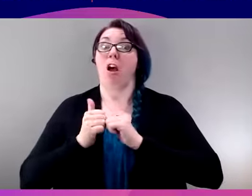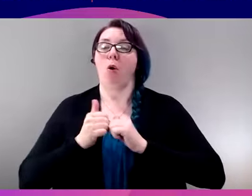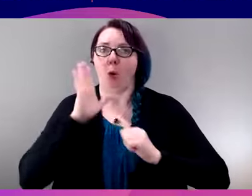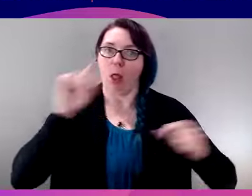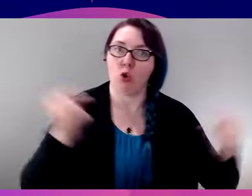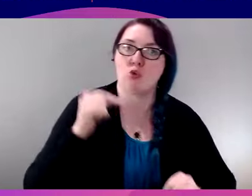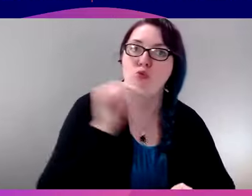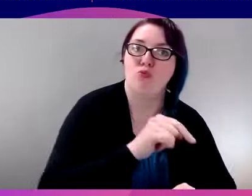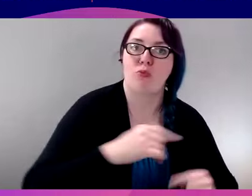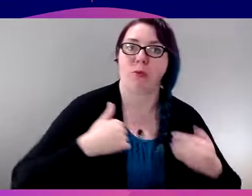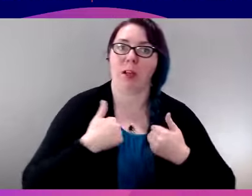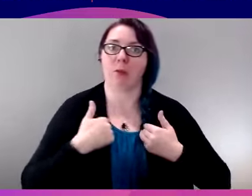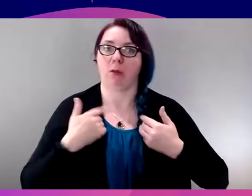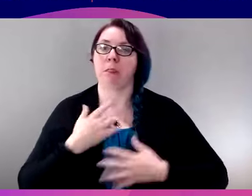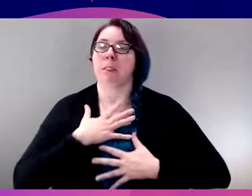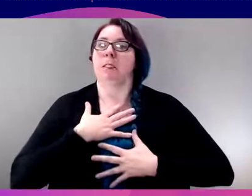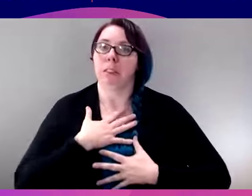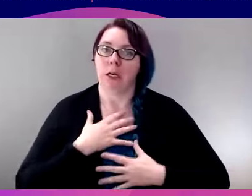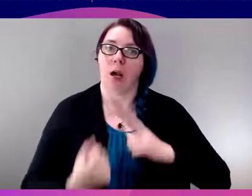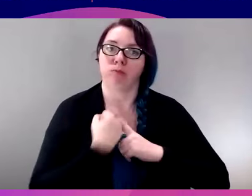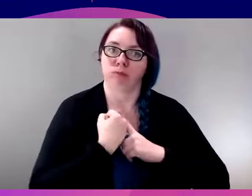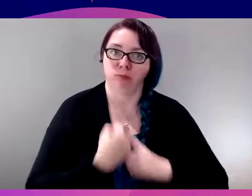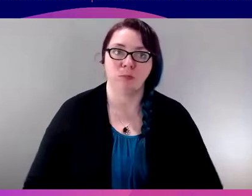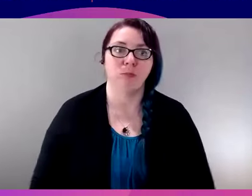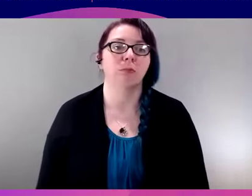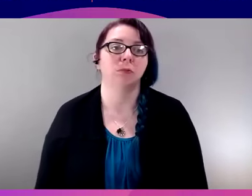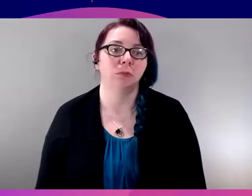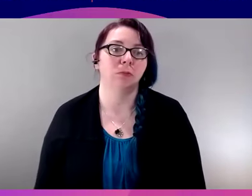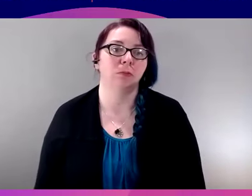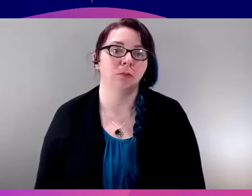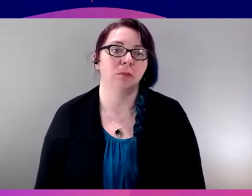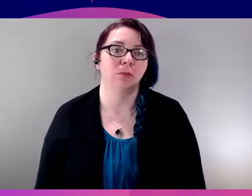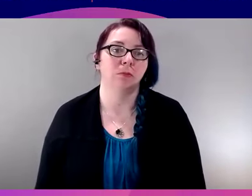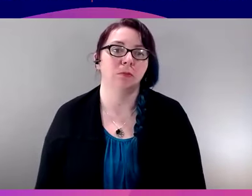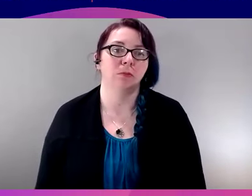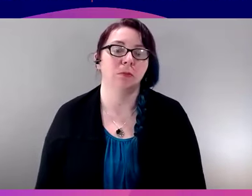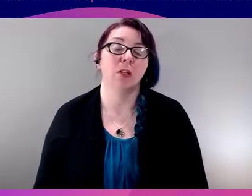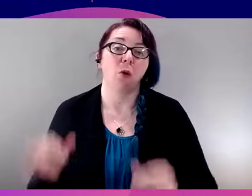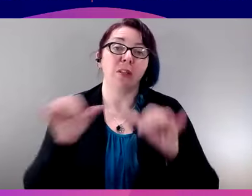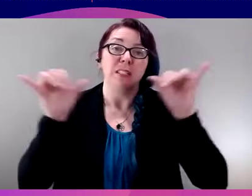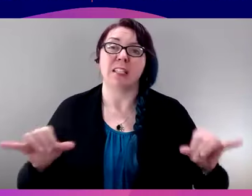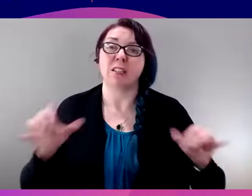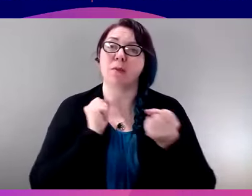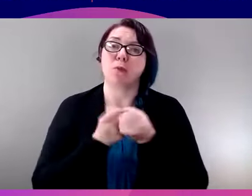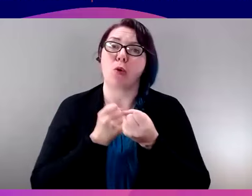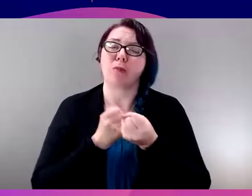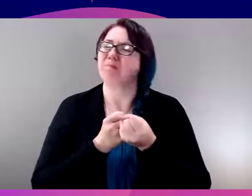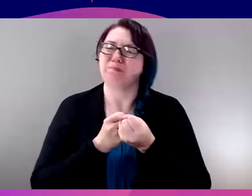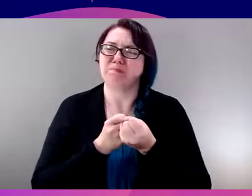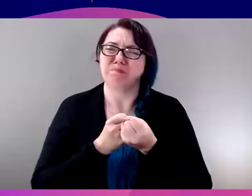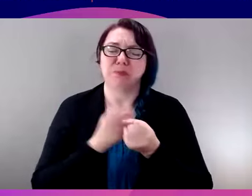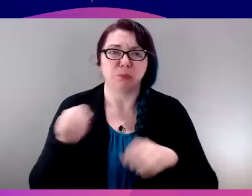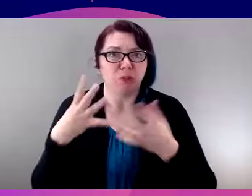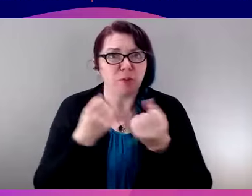So how do we confront the inadequate system of support that survivors of gender-based violence with animals are experiencing?